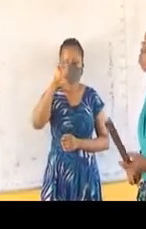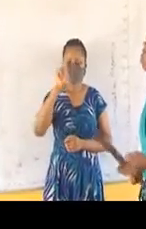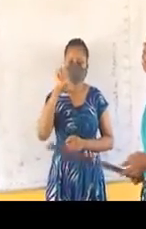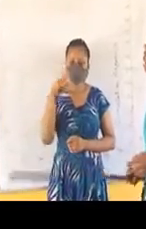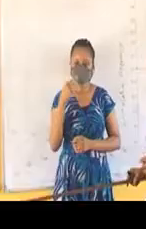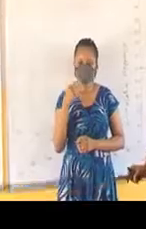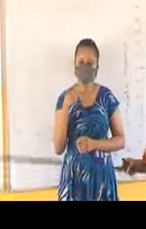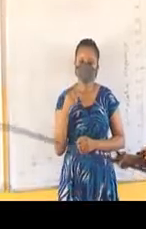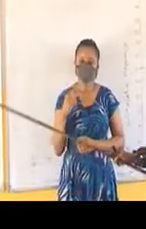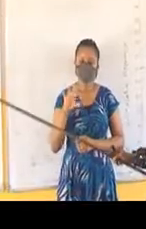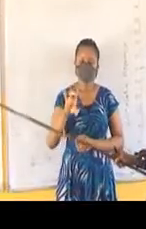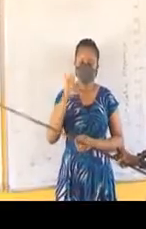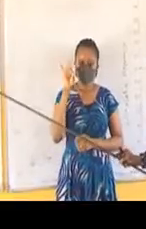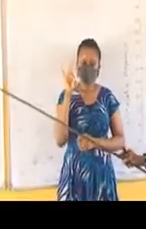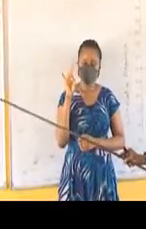we should